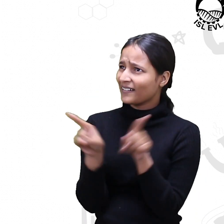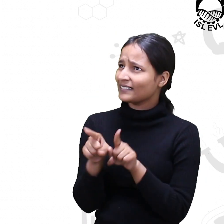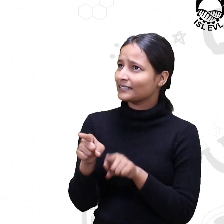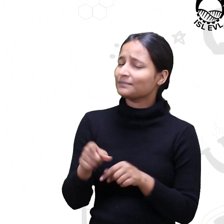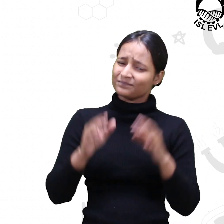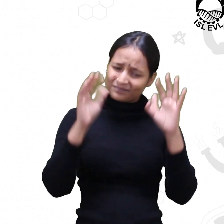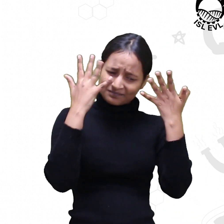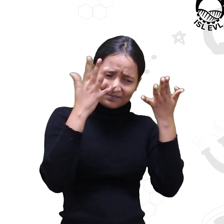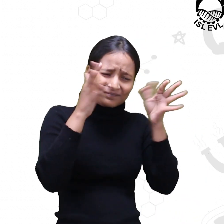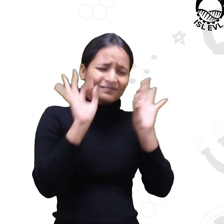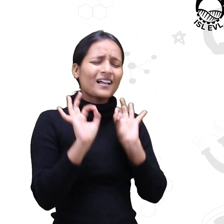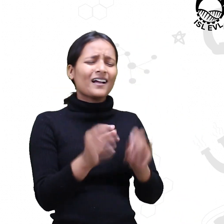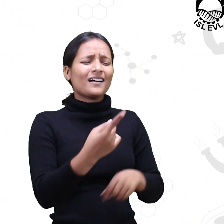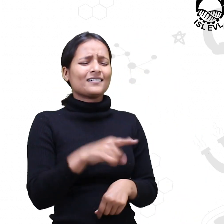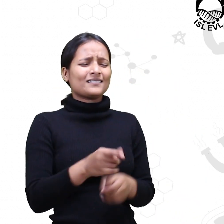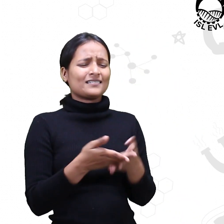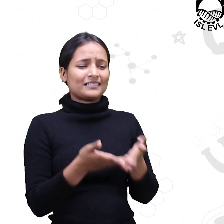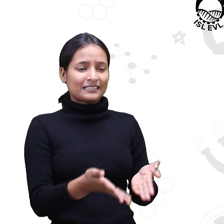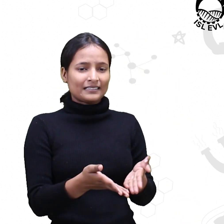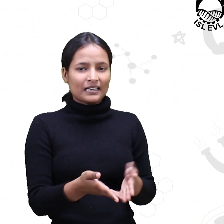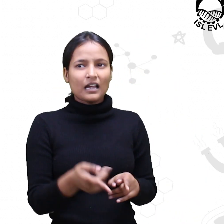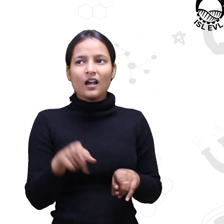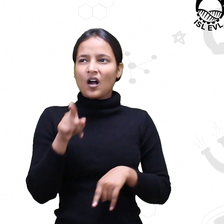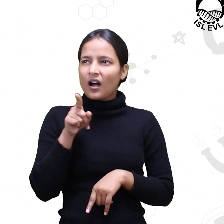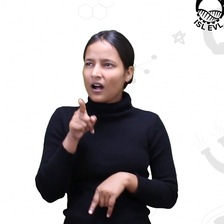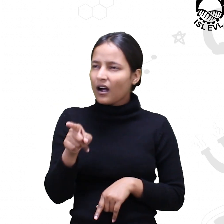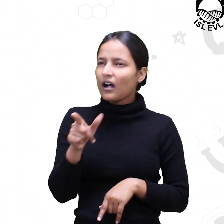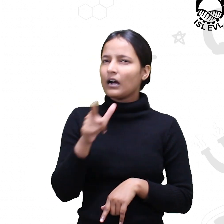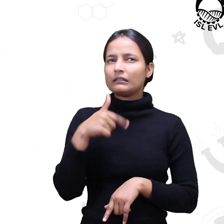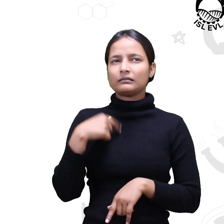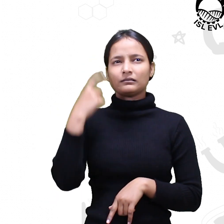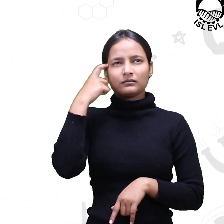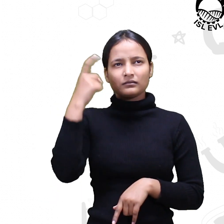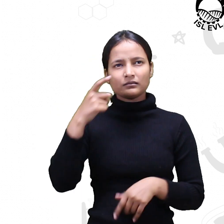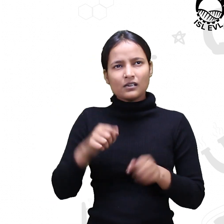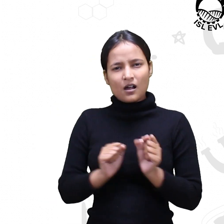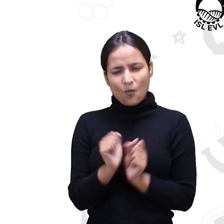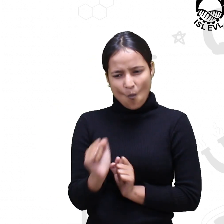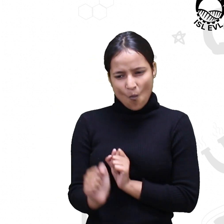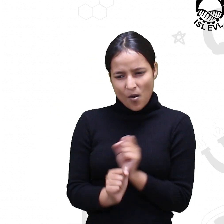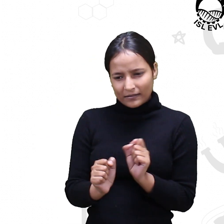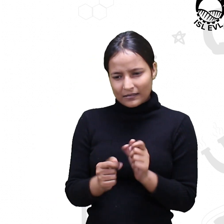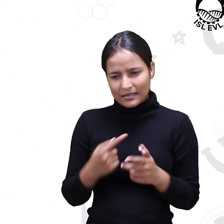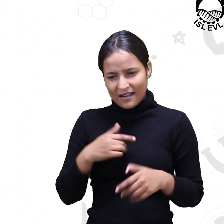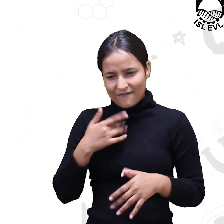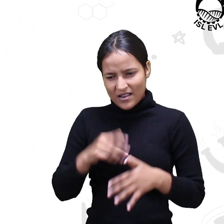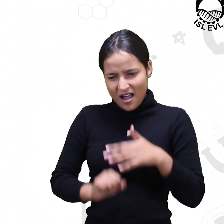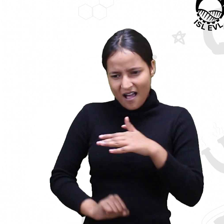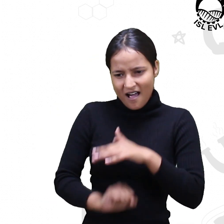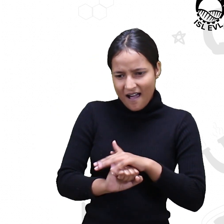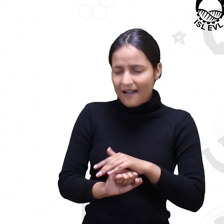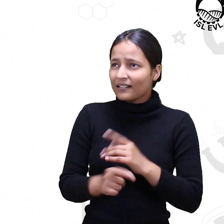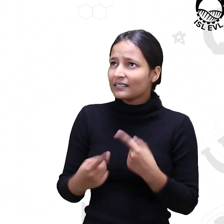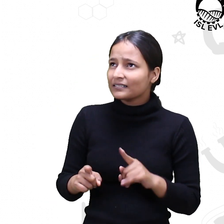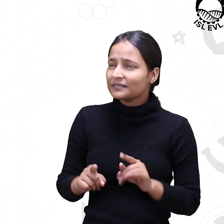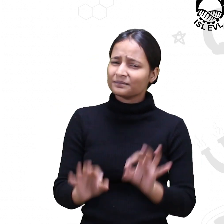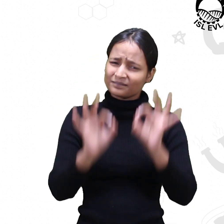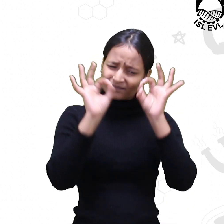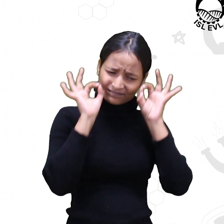You're right. And since the movement happened, we know that the muscles work fine too. Exactly. That's perfect,